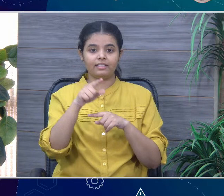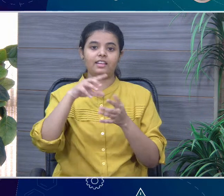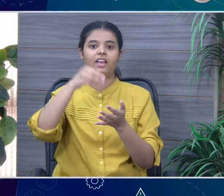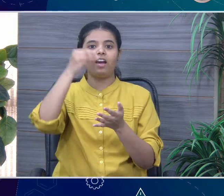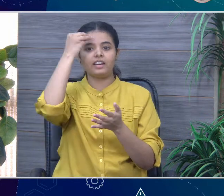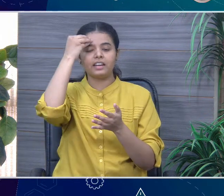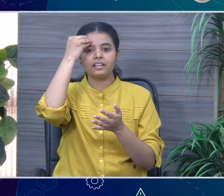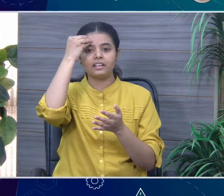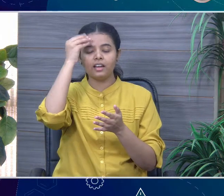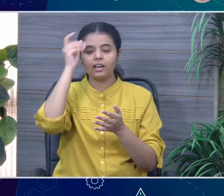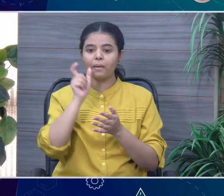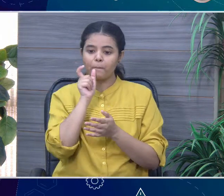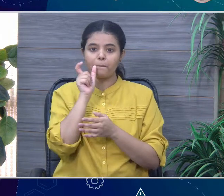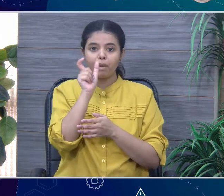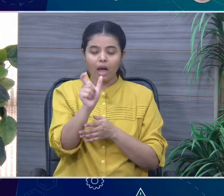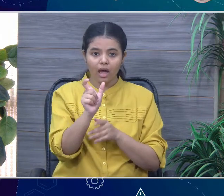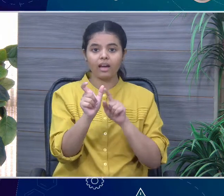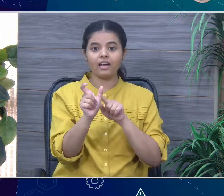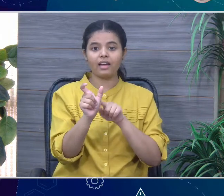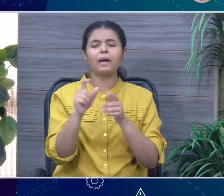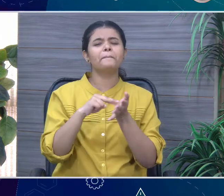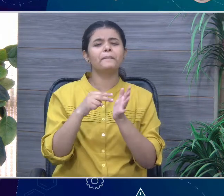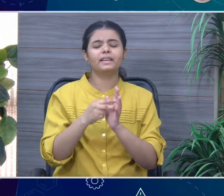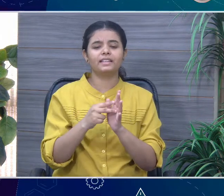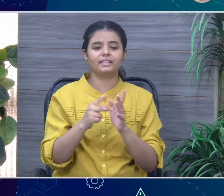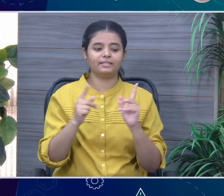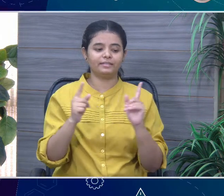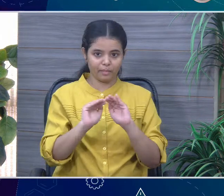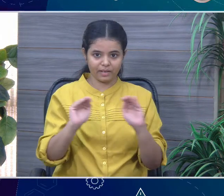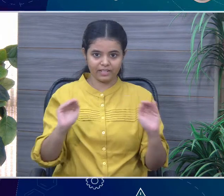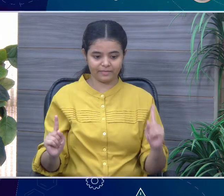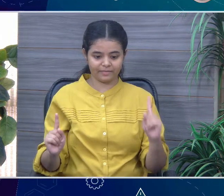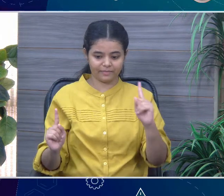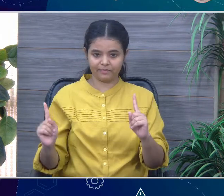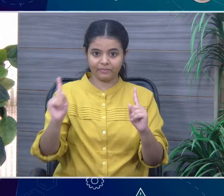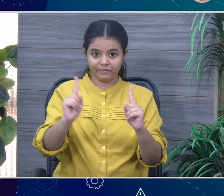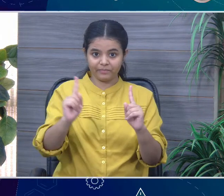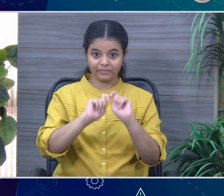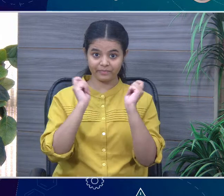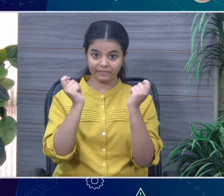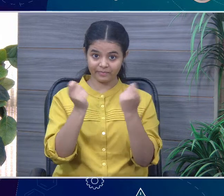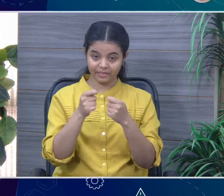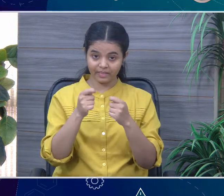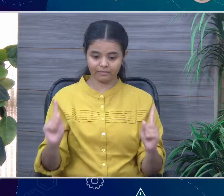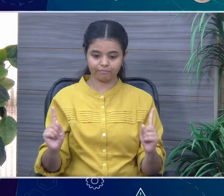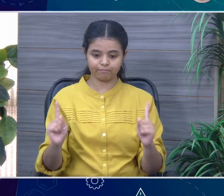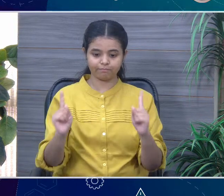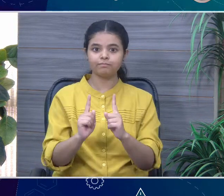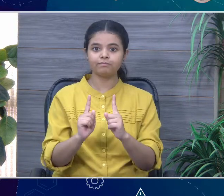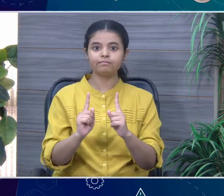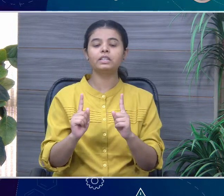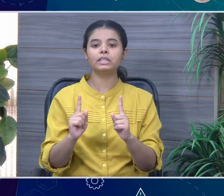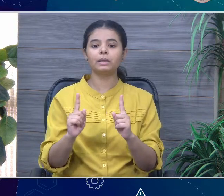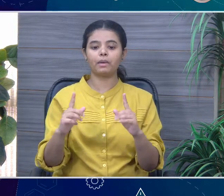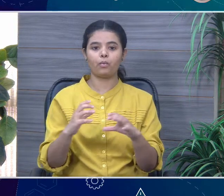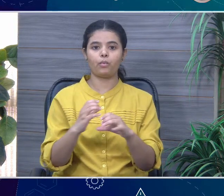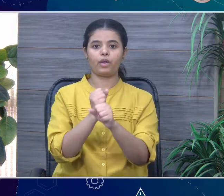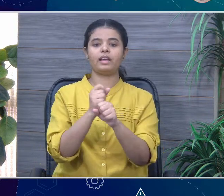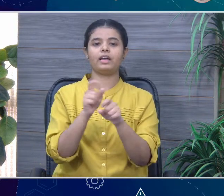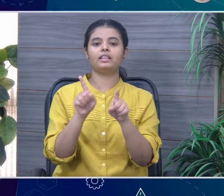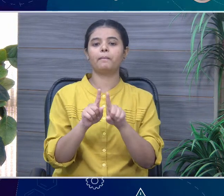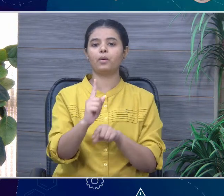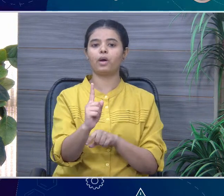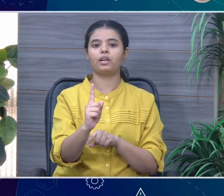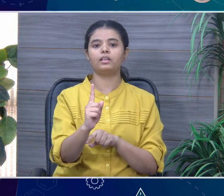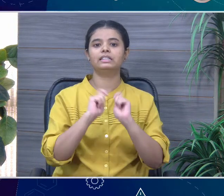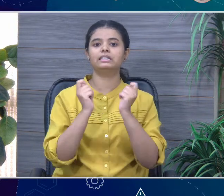which was defined as when two children, they are teamed up together, they work as a unit, the potentialities